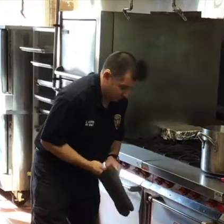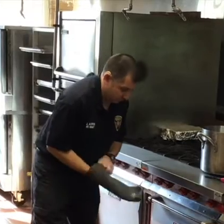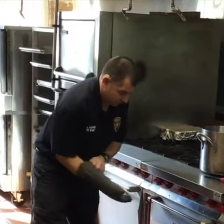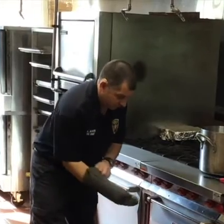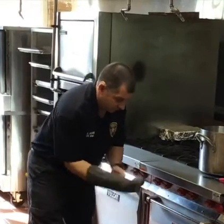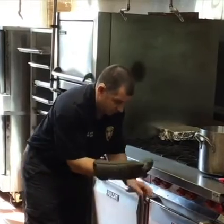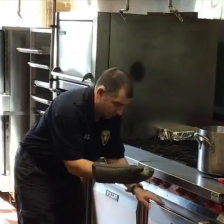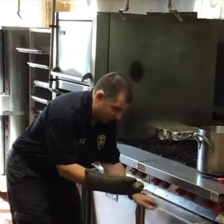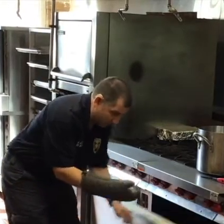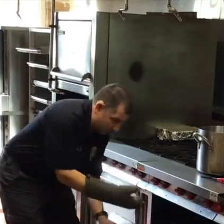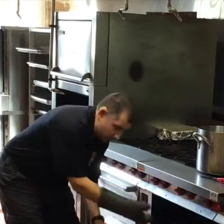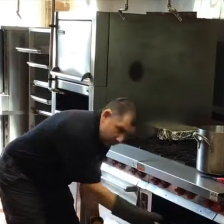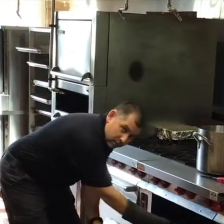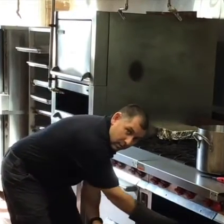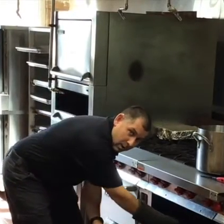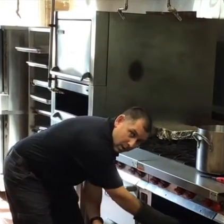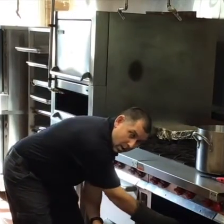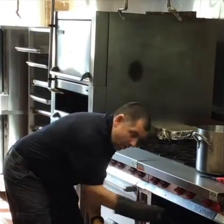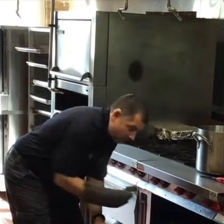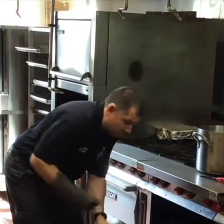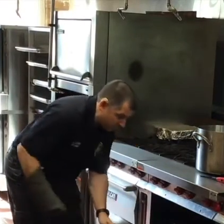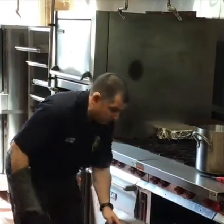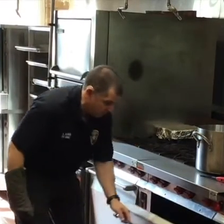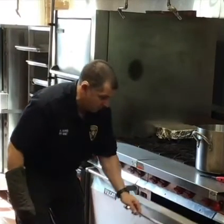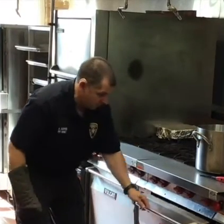these different things are hot, right?